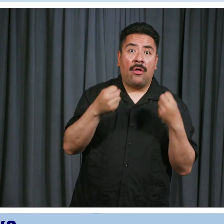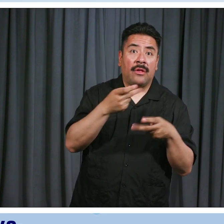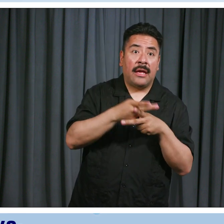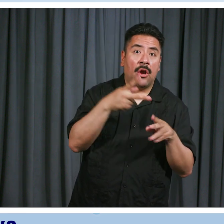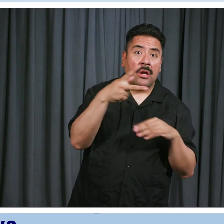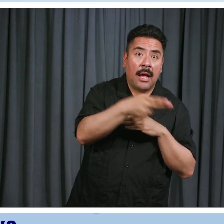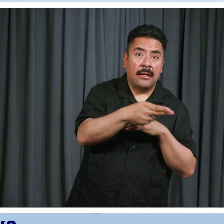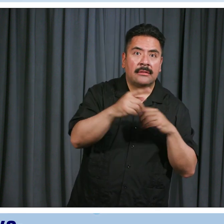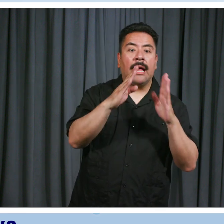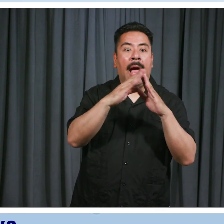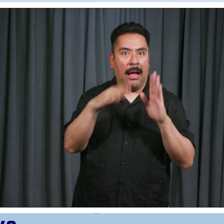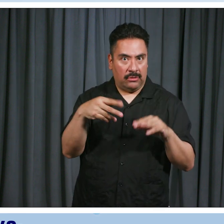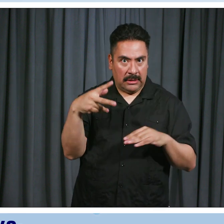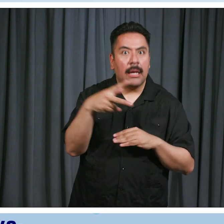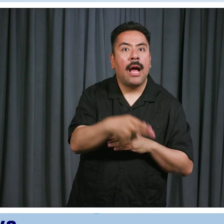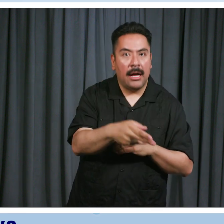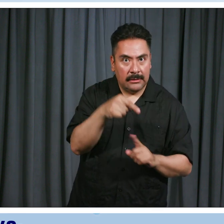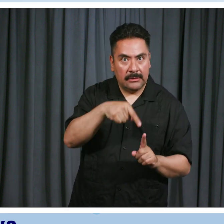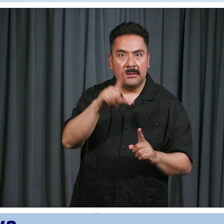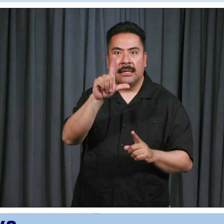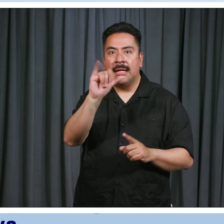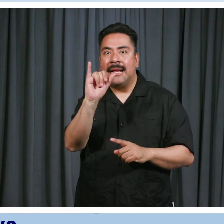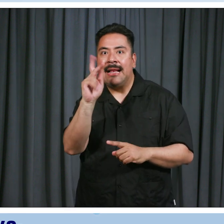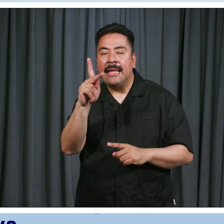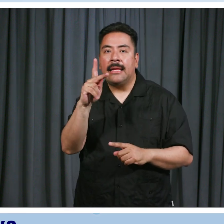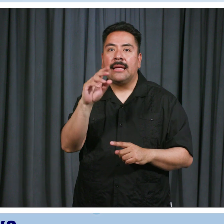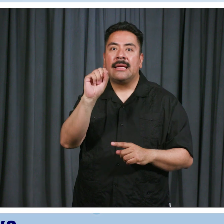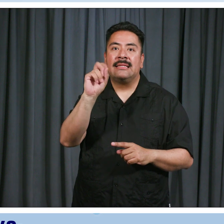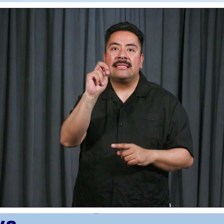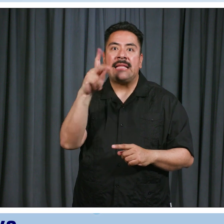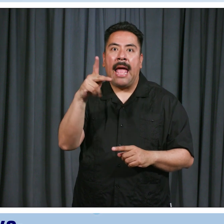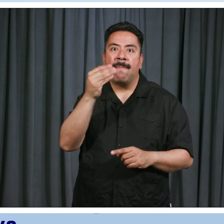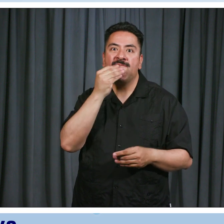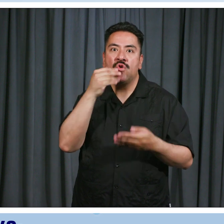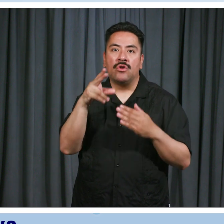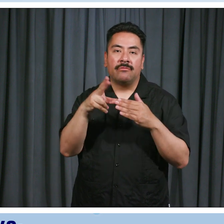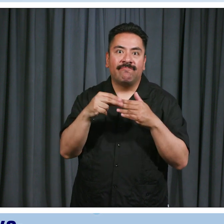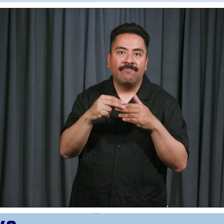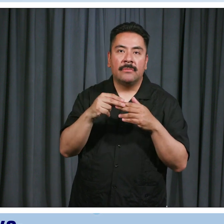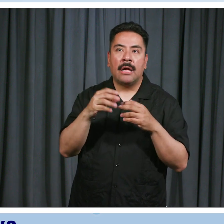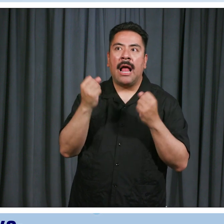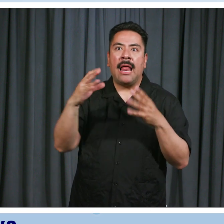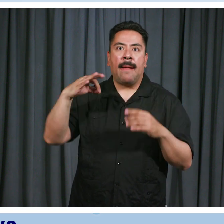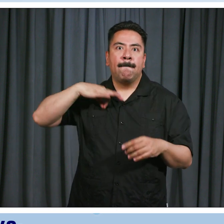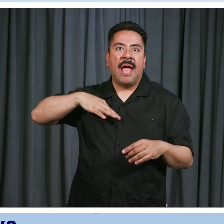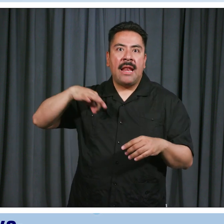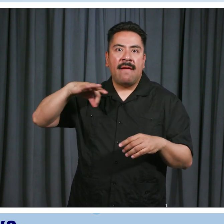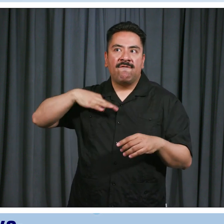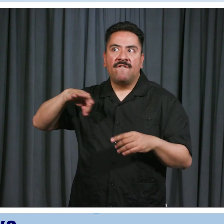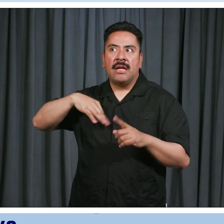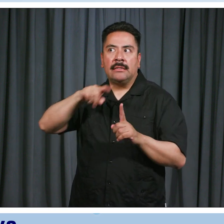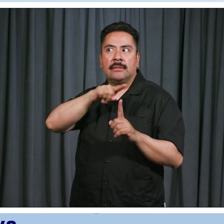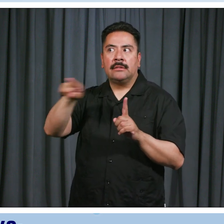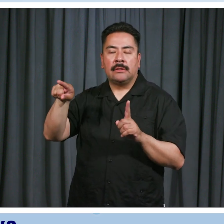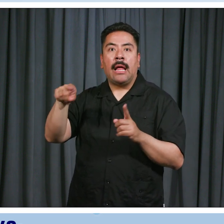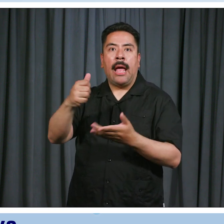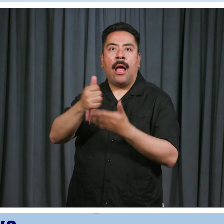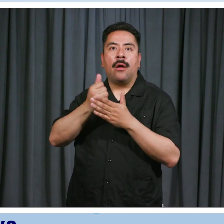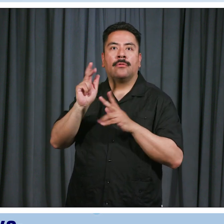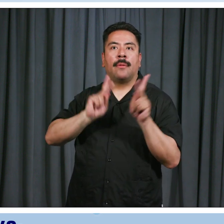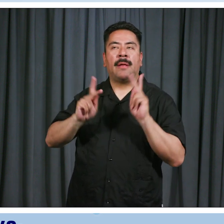about housing cuts, it's about like SNAP benefits, it's about a lot of benefits that have helped people feel relatively